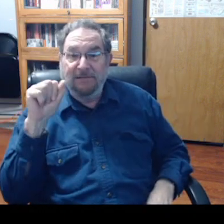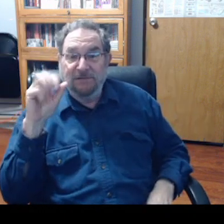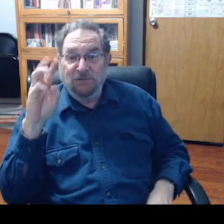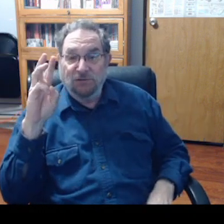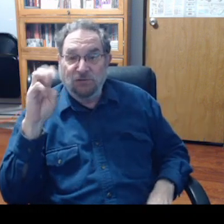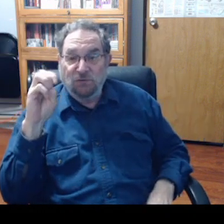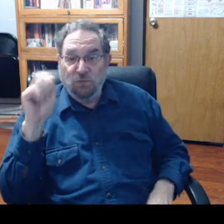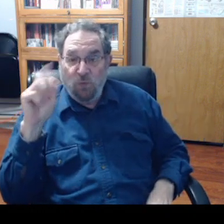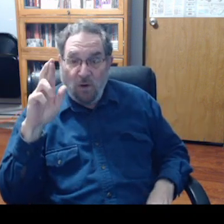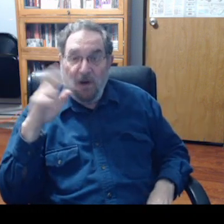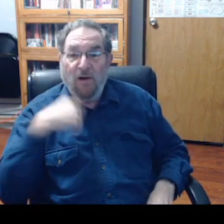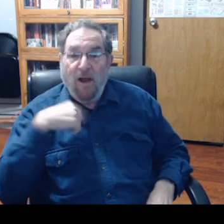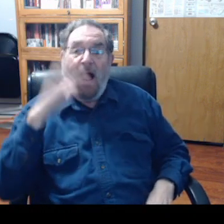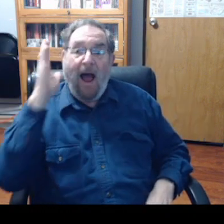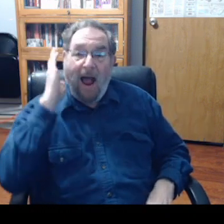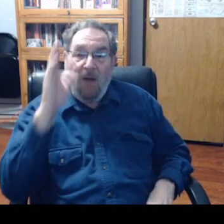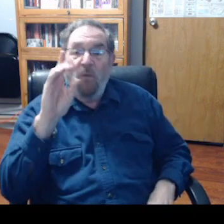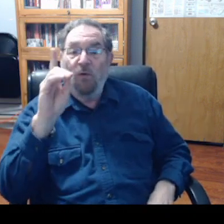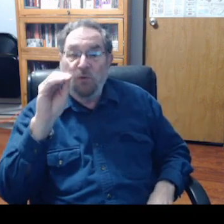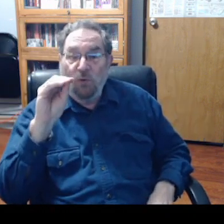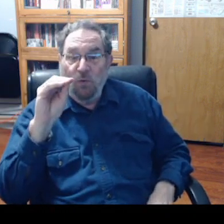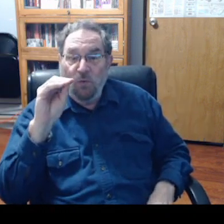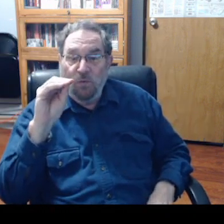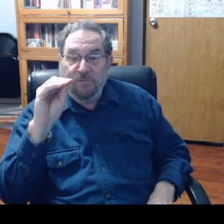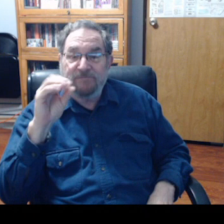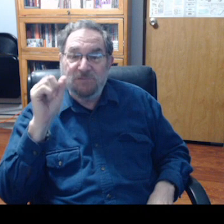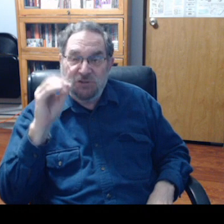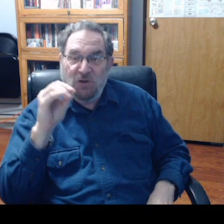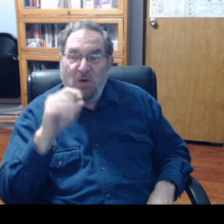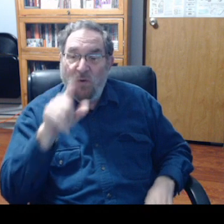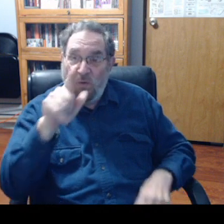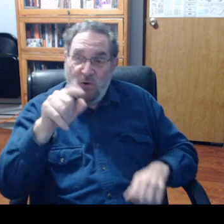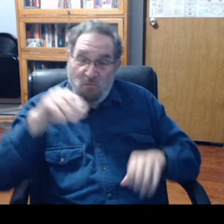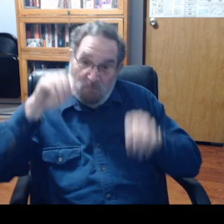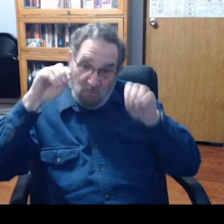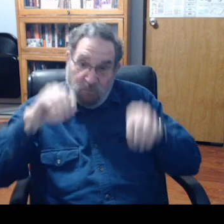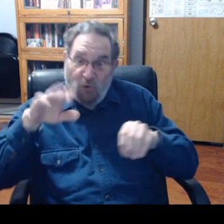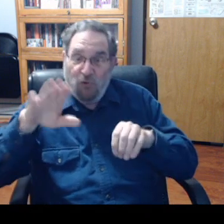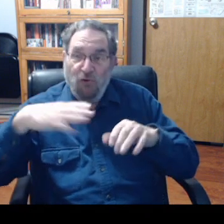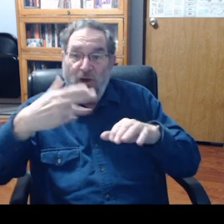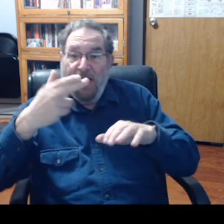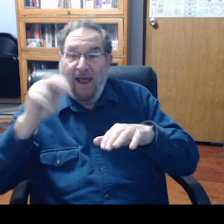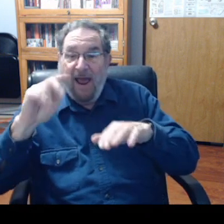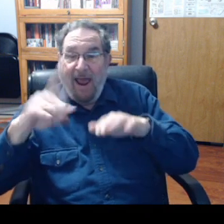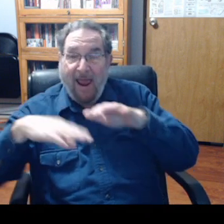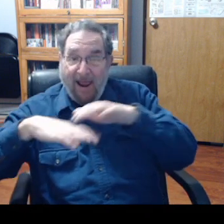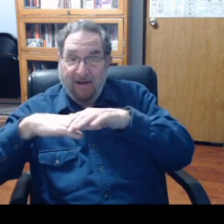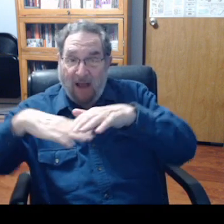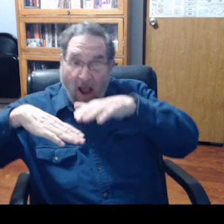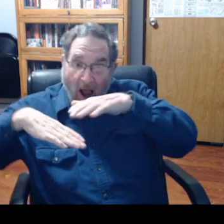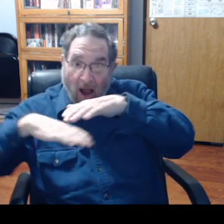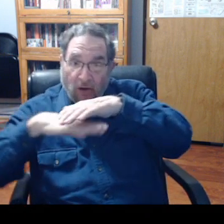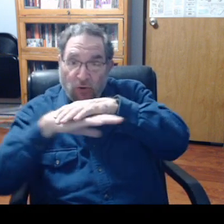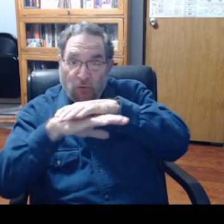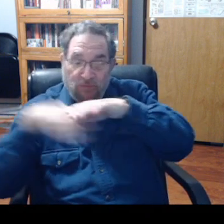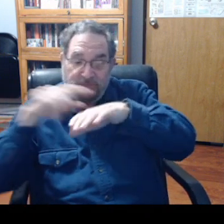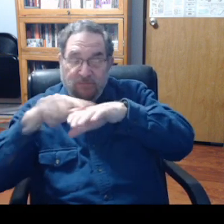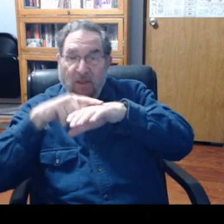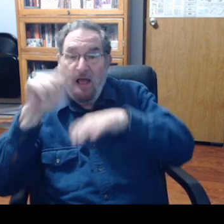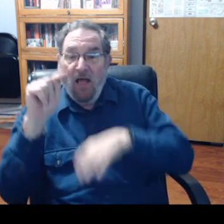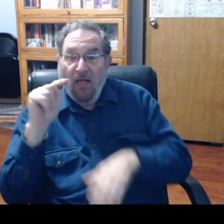I swear I will do. So when you put your hand